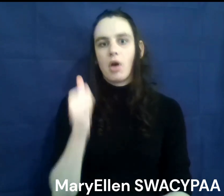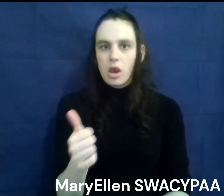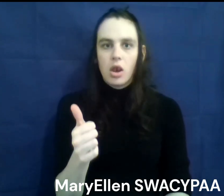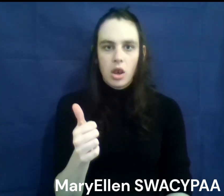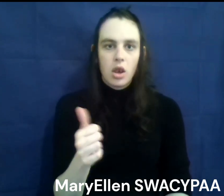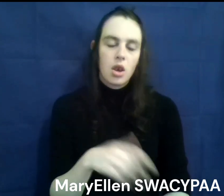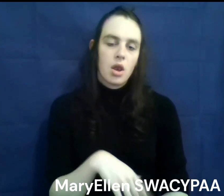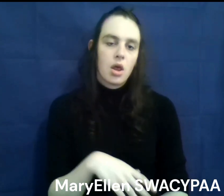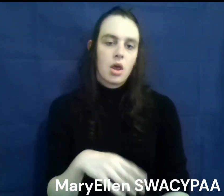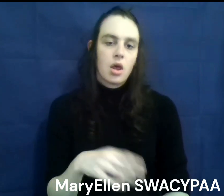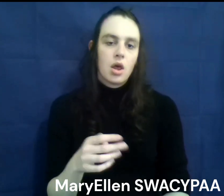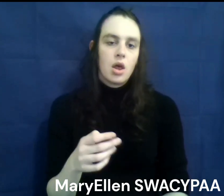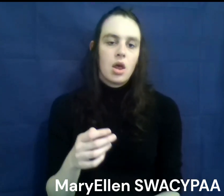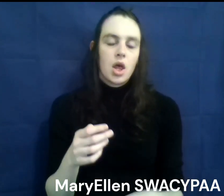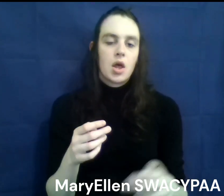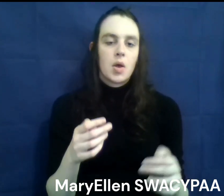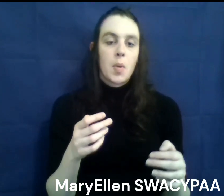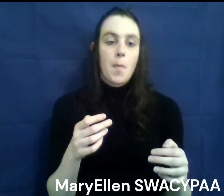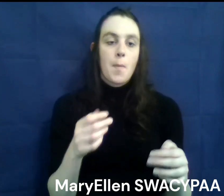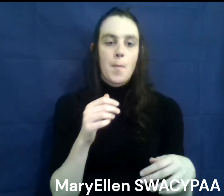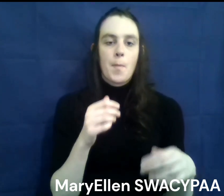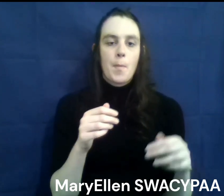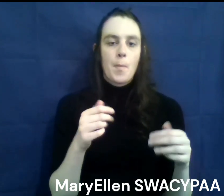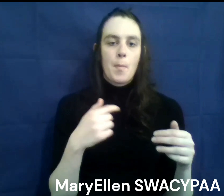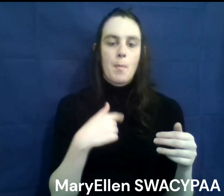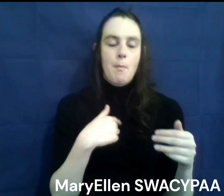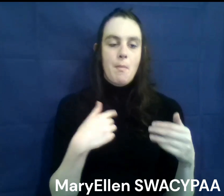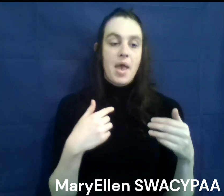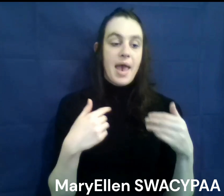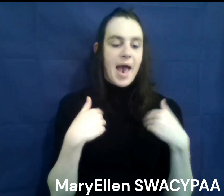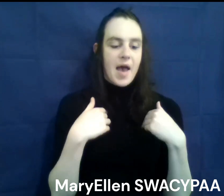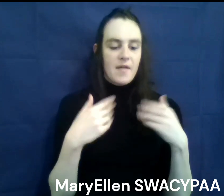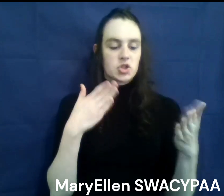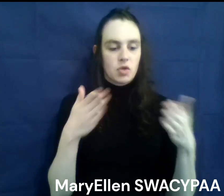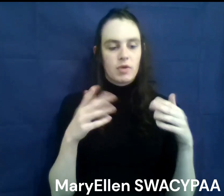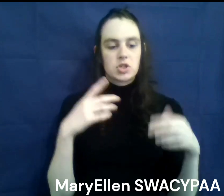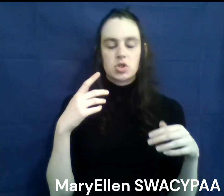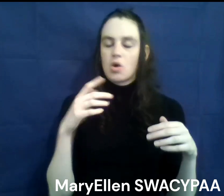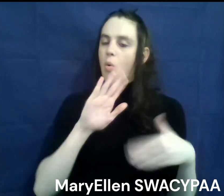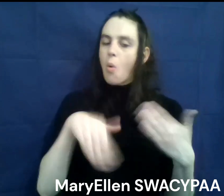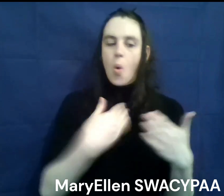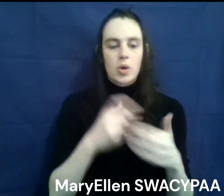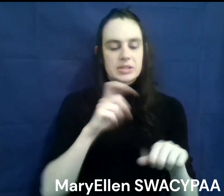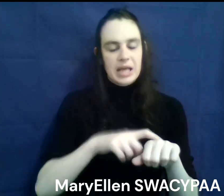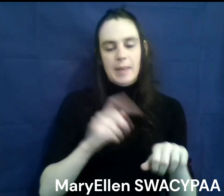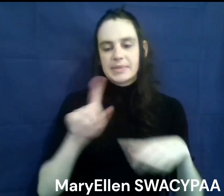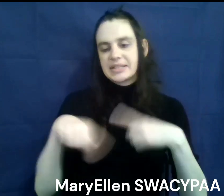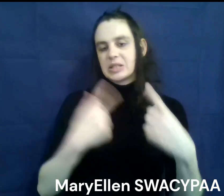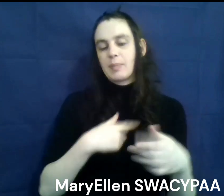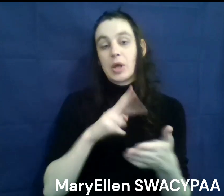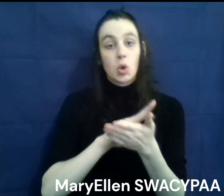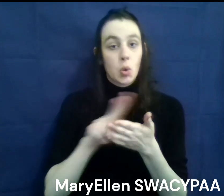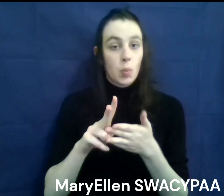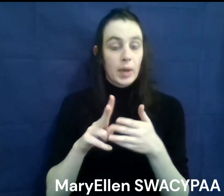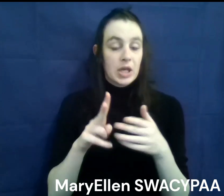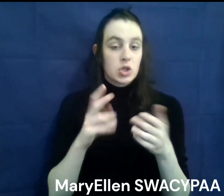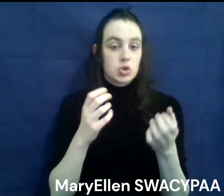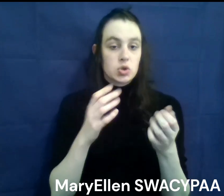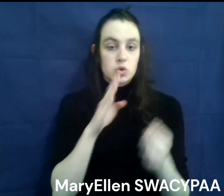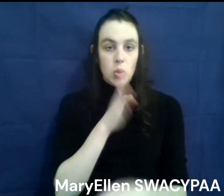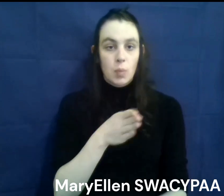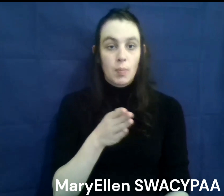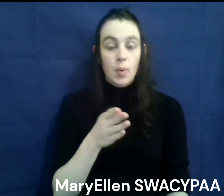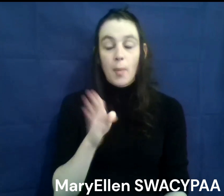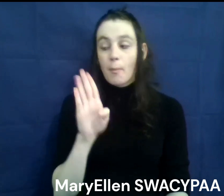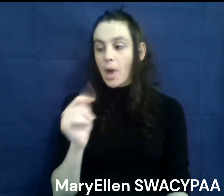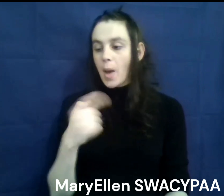been without a position of service since I was 2 weeks sober. I have been without sponsees for 2 years, and I'm so excited that